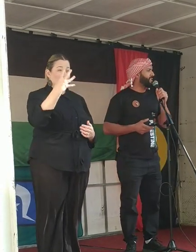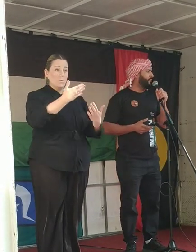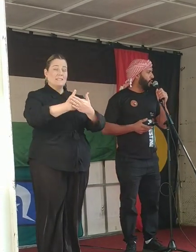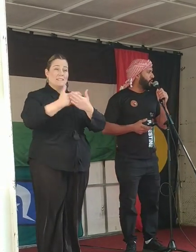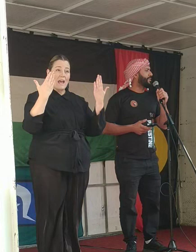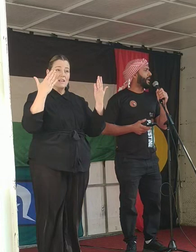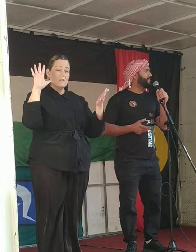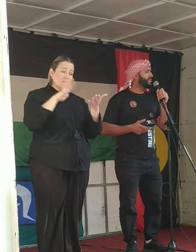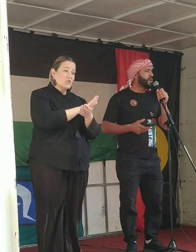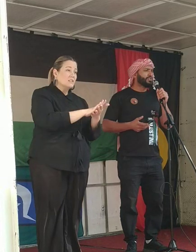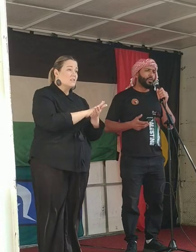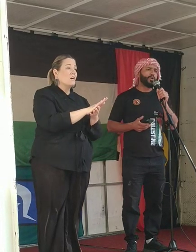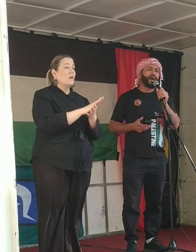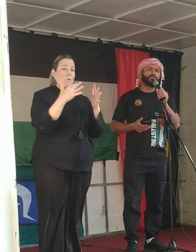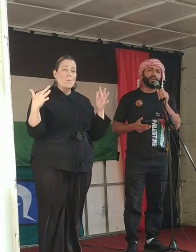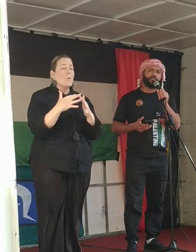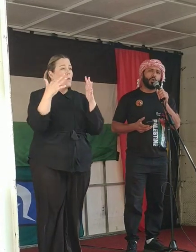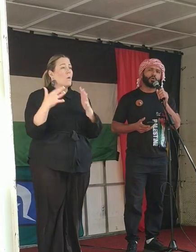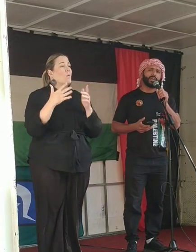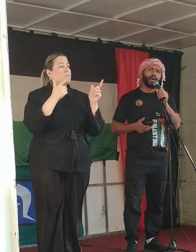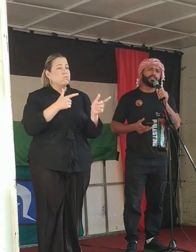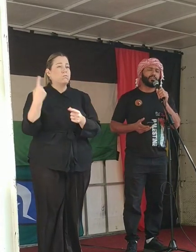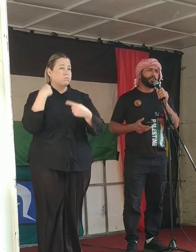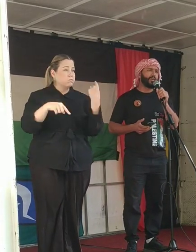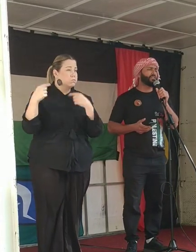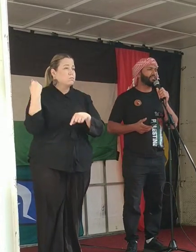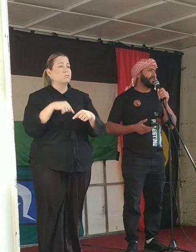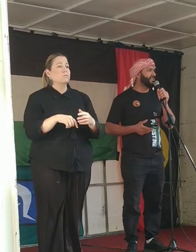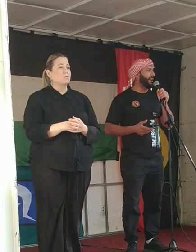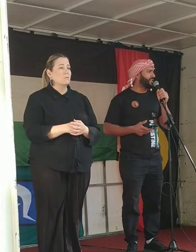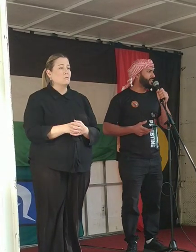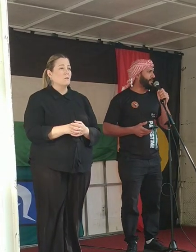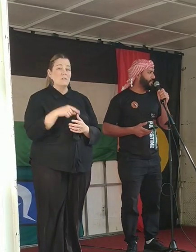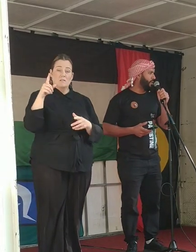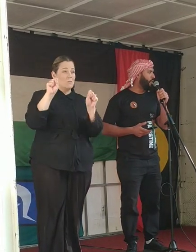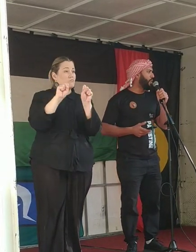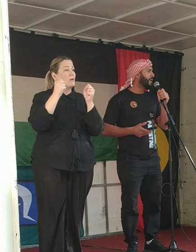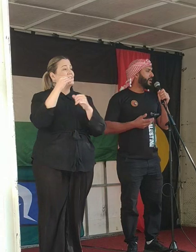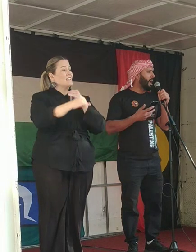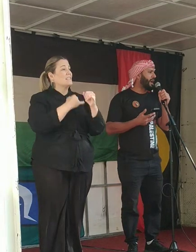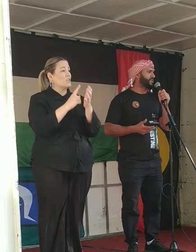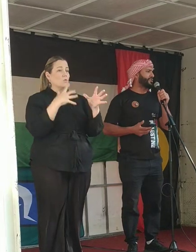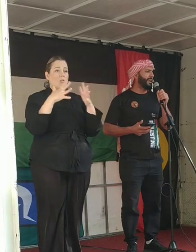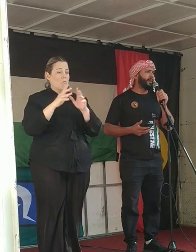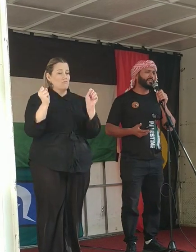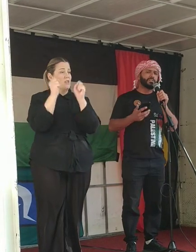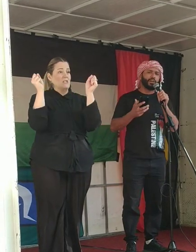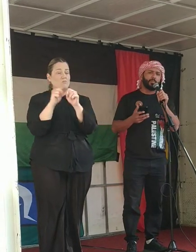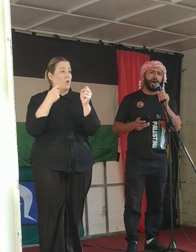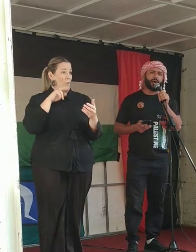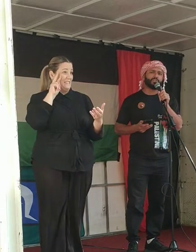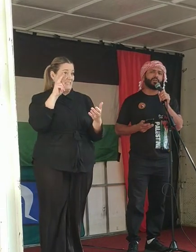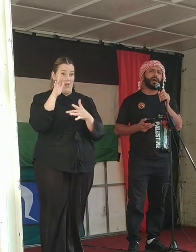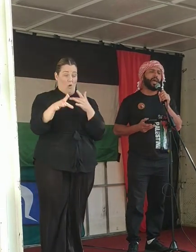204 days of war crimes, 204 days of breaches of international law, live streamed